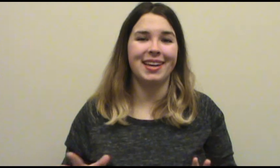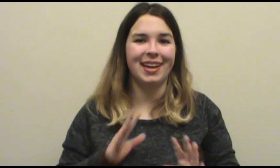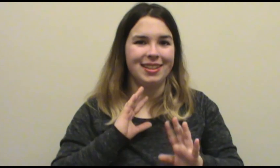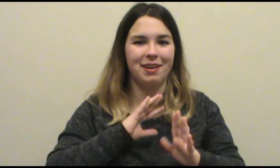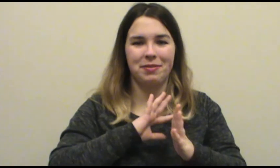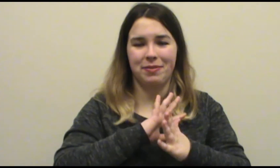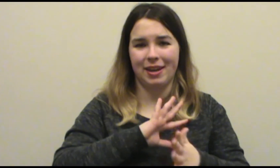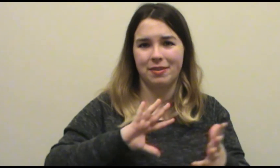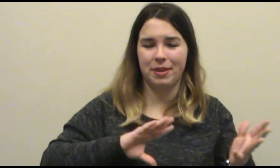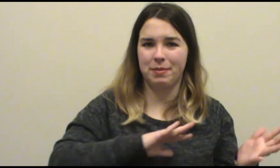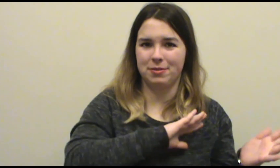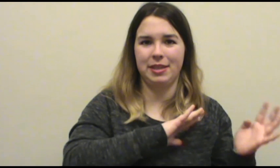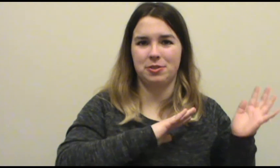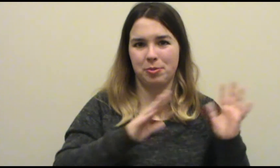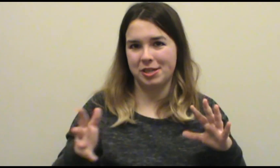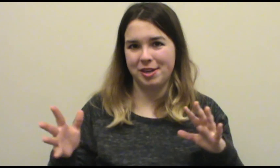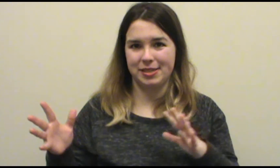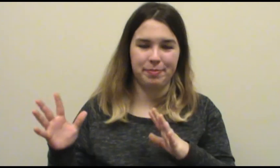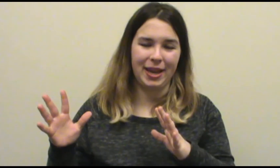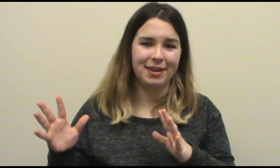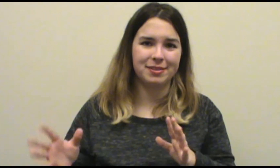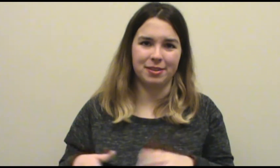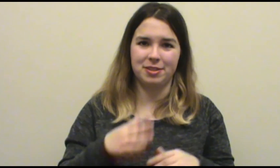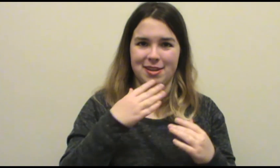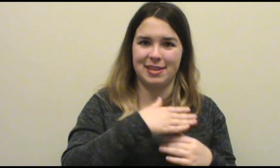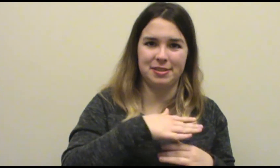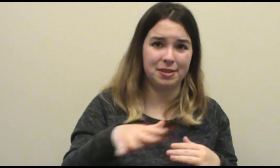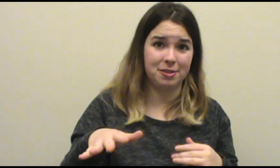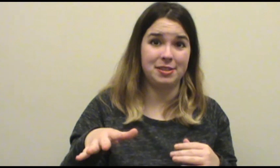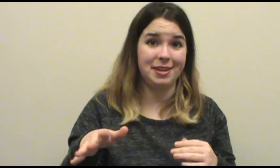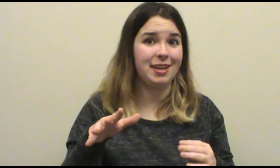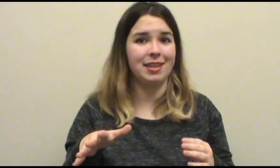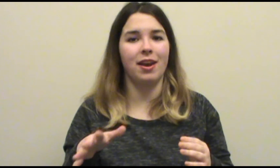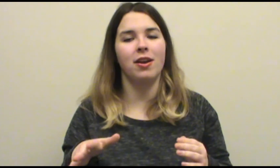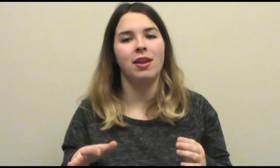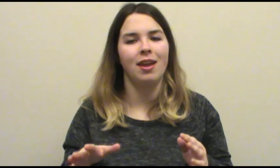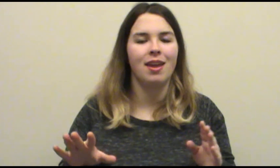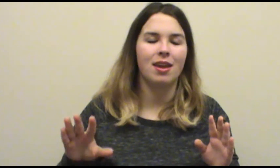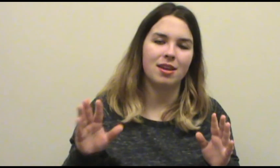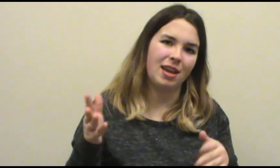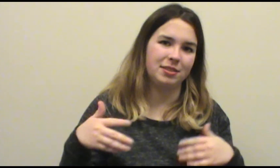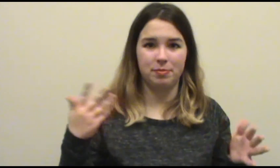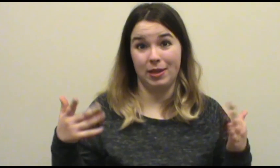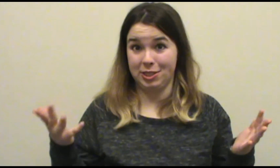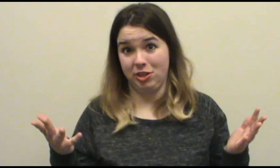and I love the fact of them using Trish as bait so then Jessica could sneak in there as well as she